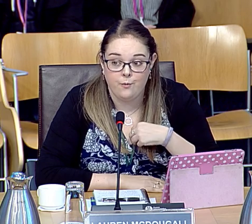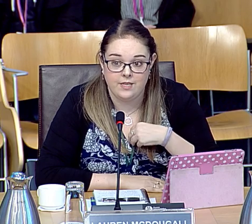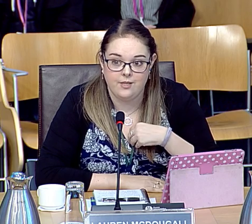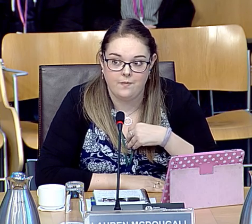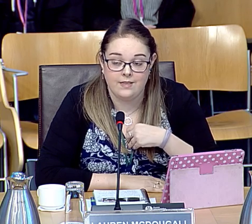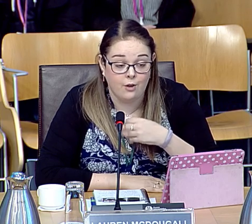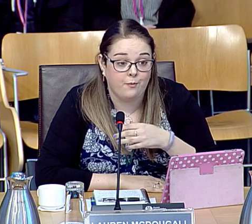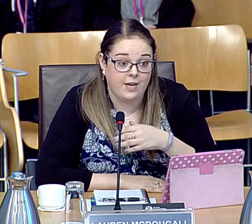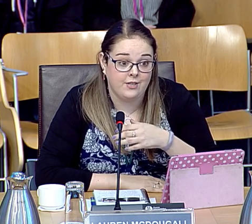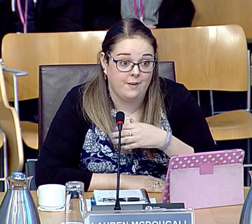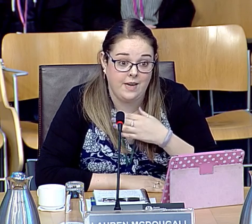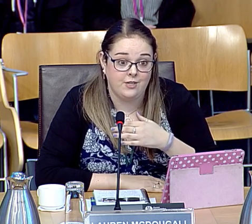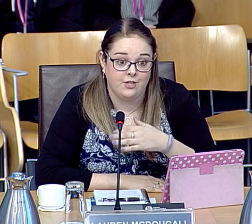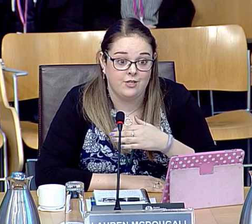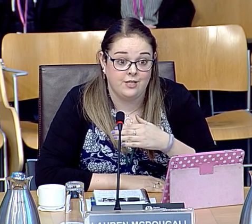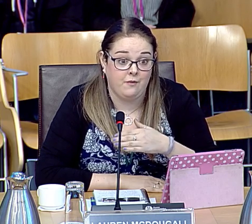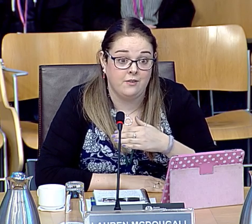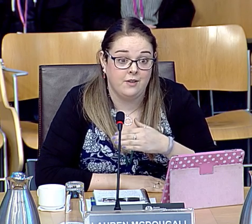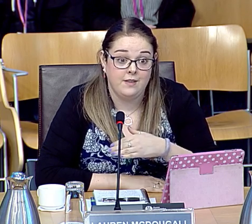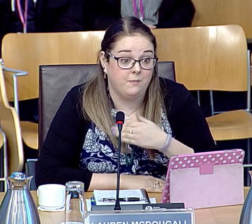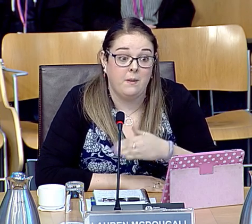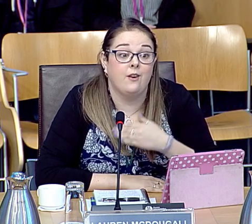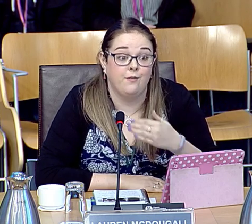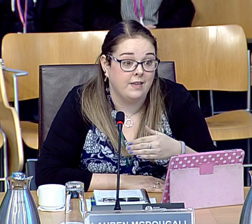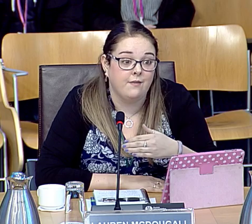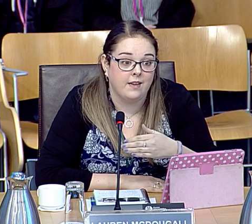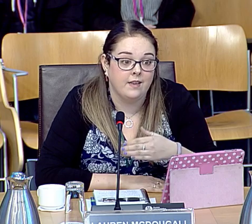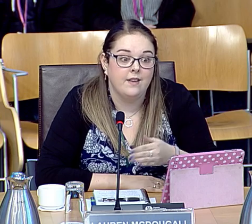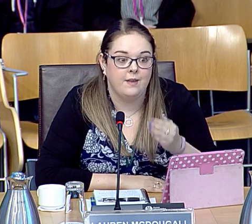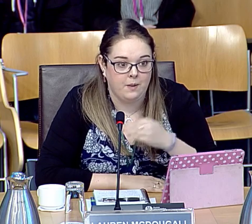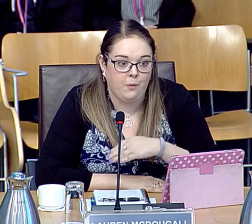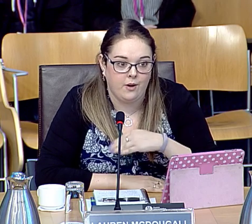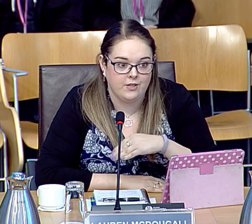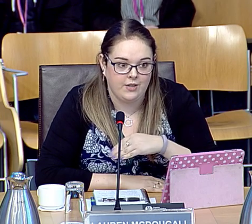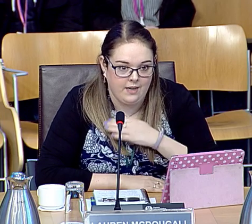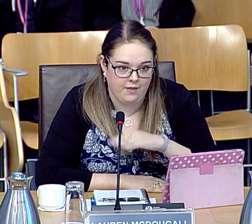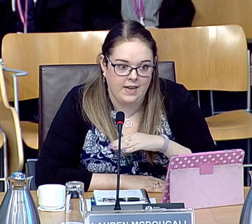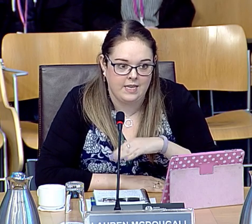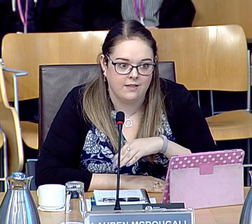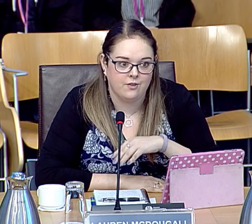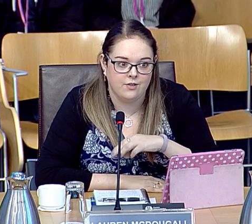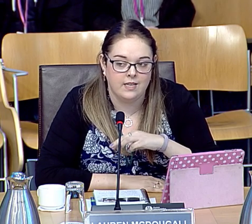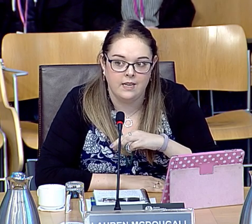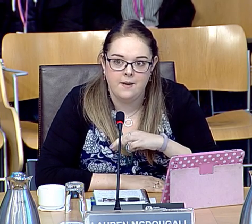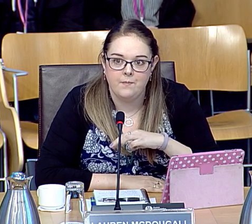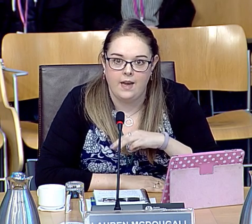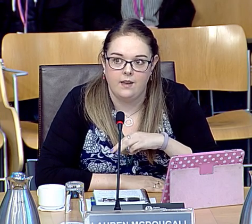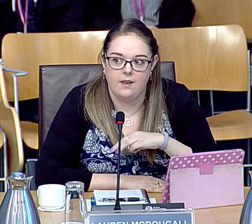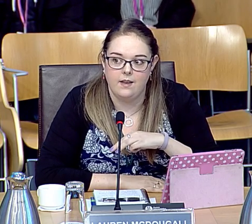which is a lot of pressure, and many students just feel they'd be better off leaving than being put under kind of that intense scrutiny. And